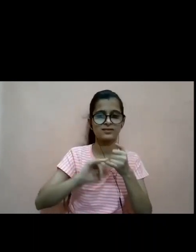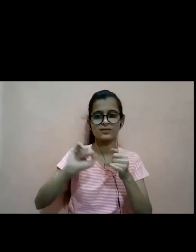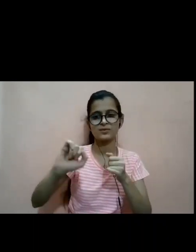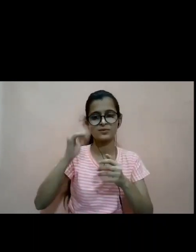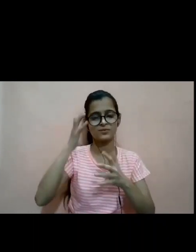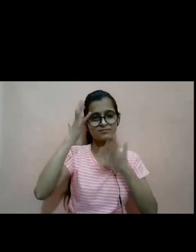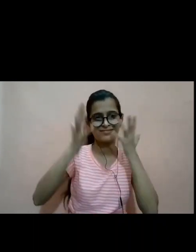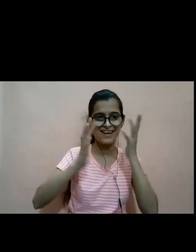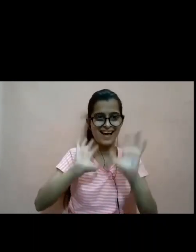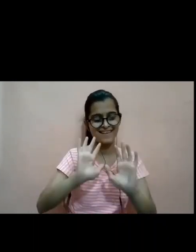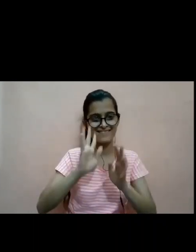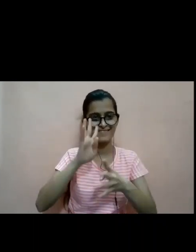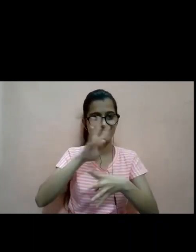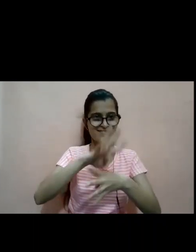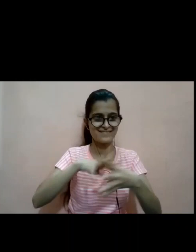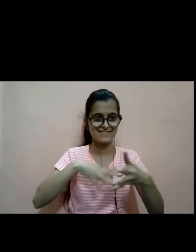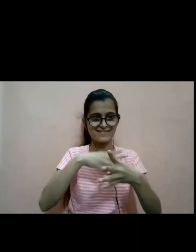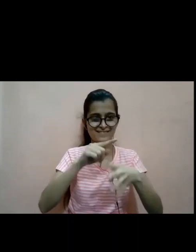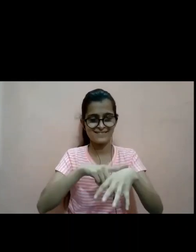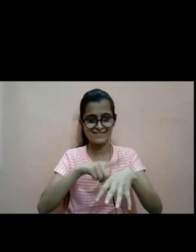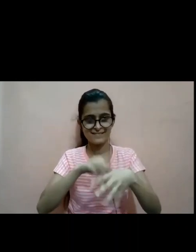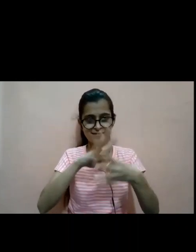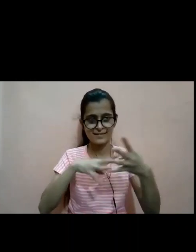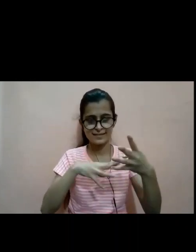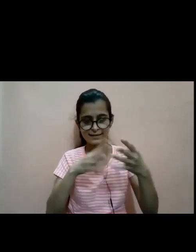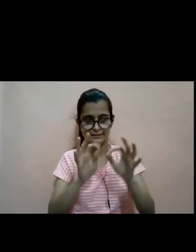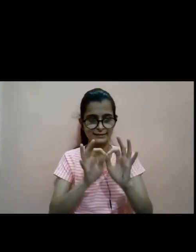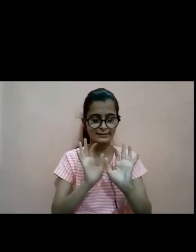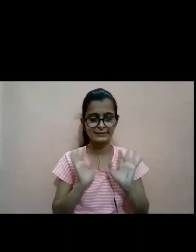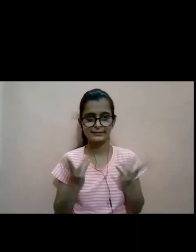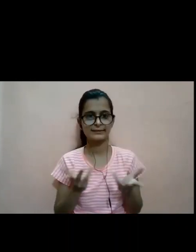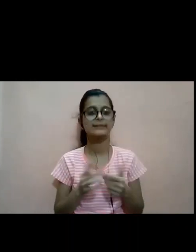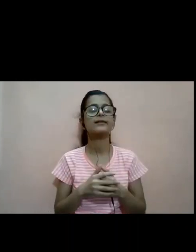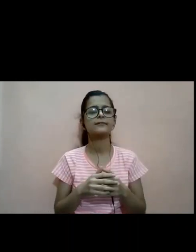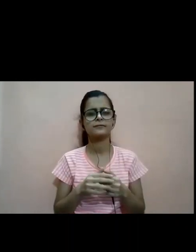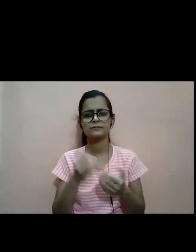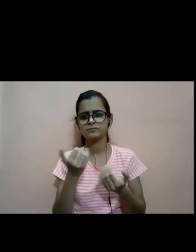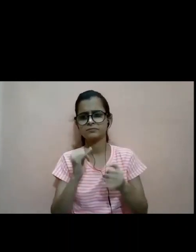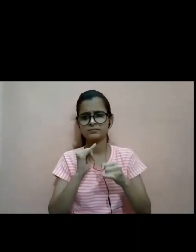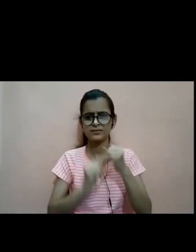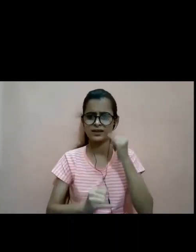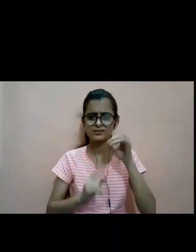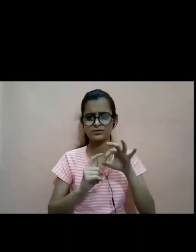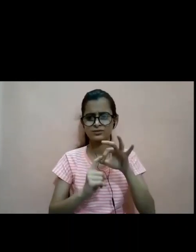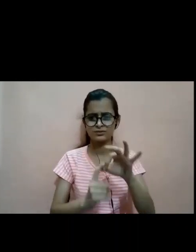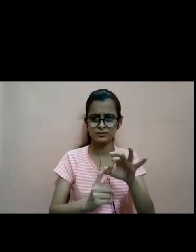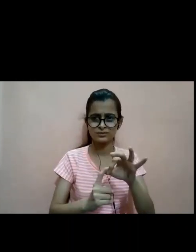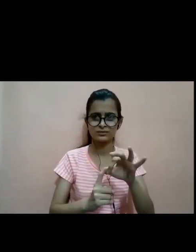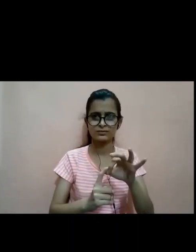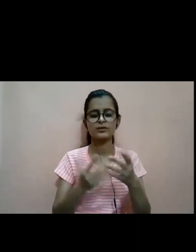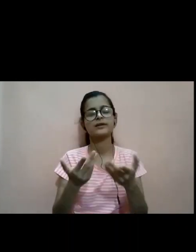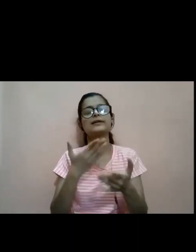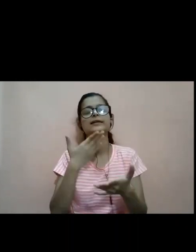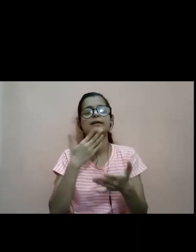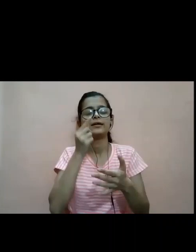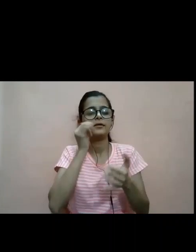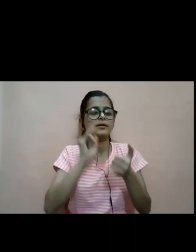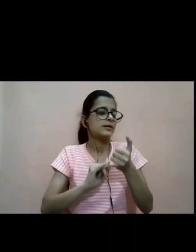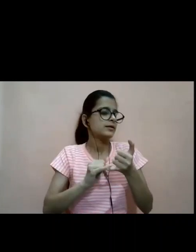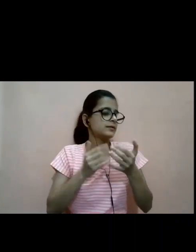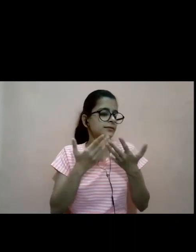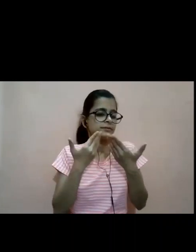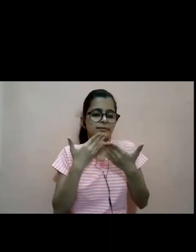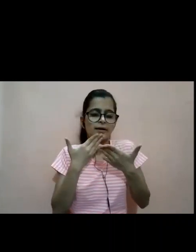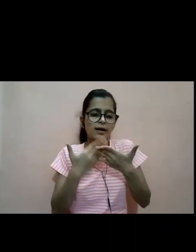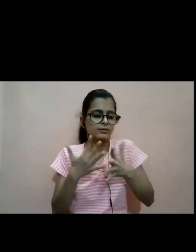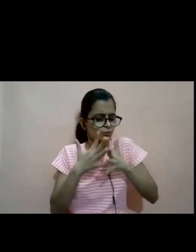I just put, I used the and said that was the last question. Yeah, thank you so much, Professor Prasad,